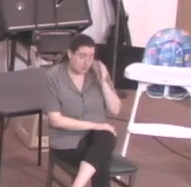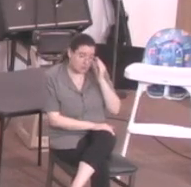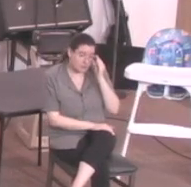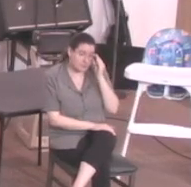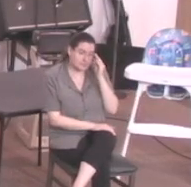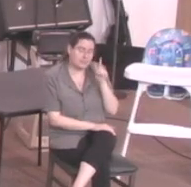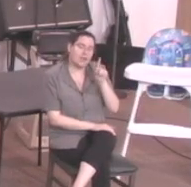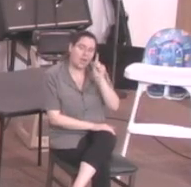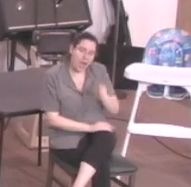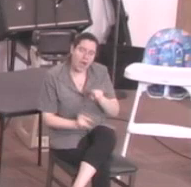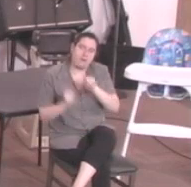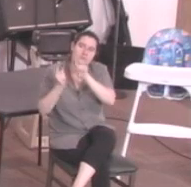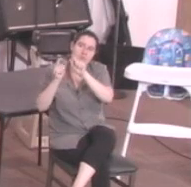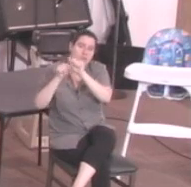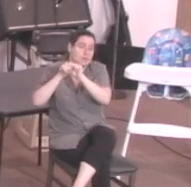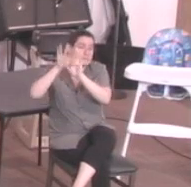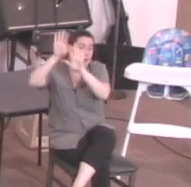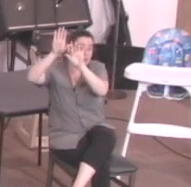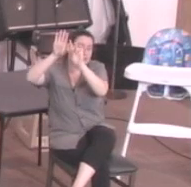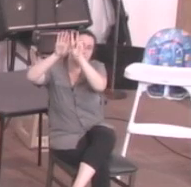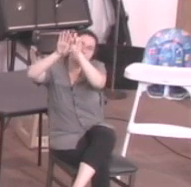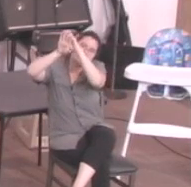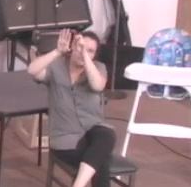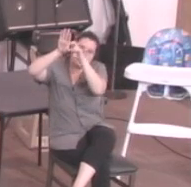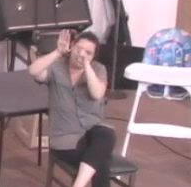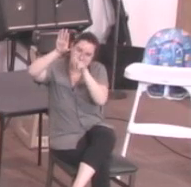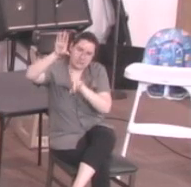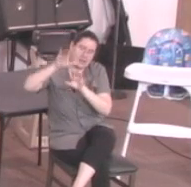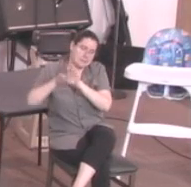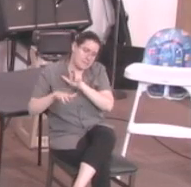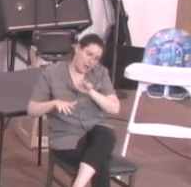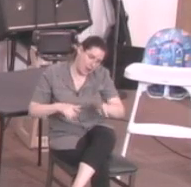You got to come back down in to the real world.